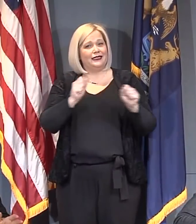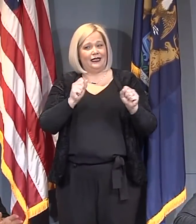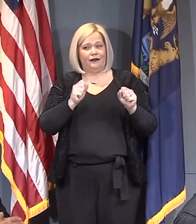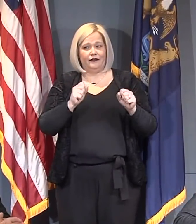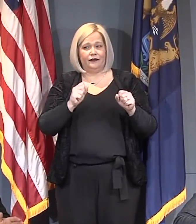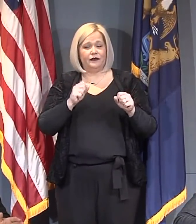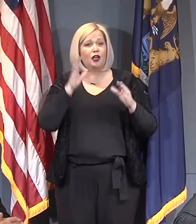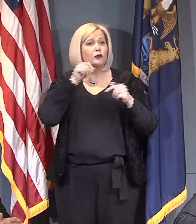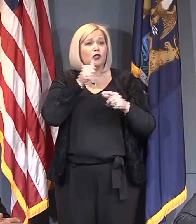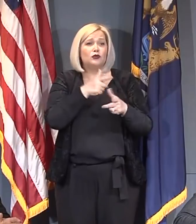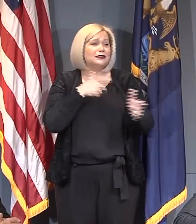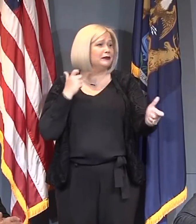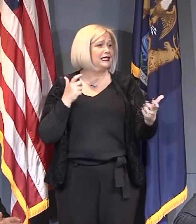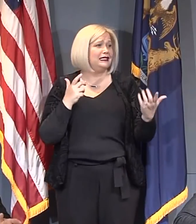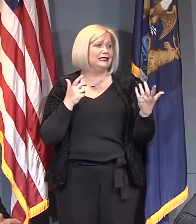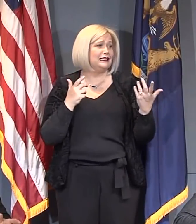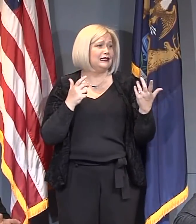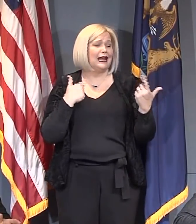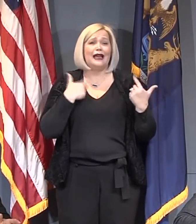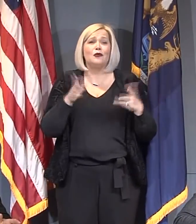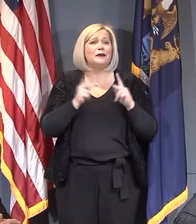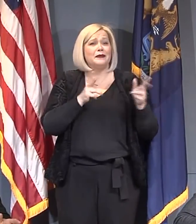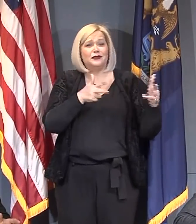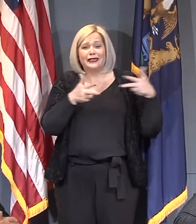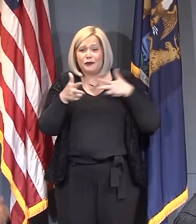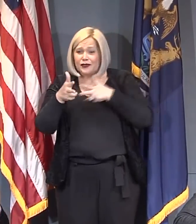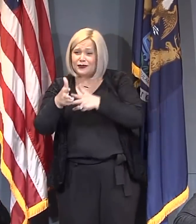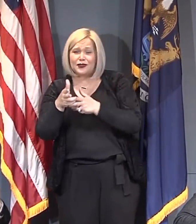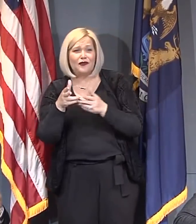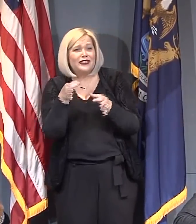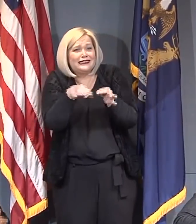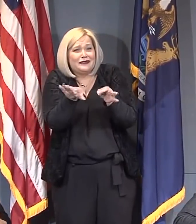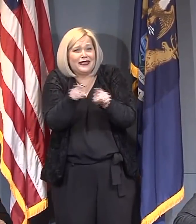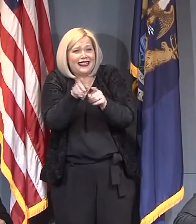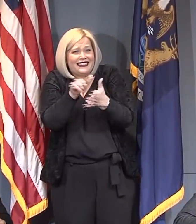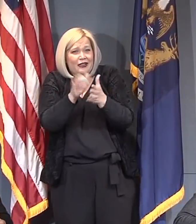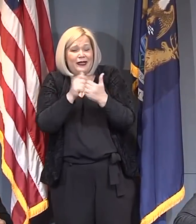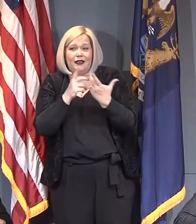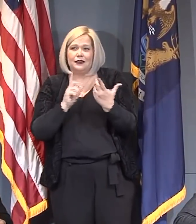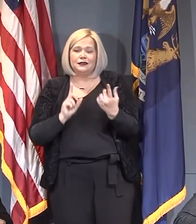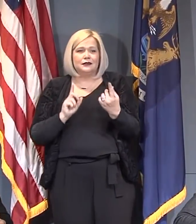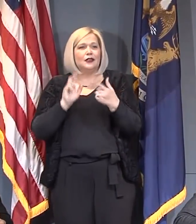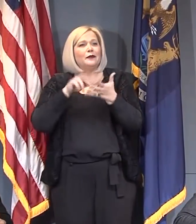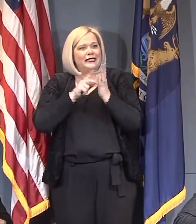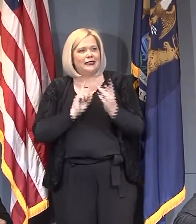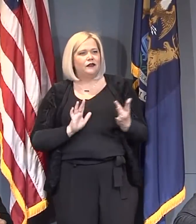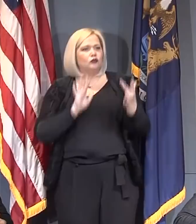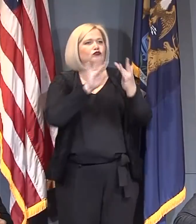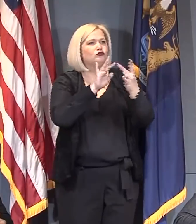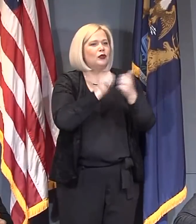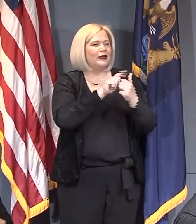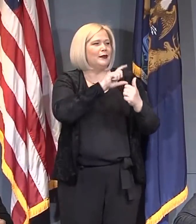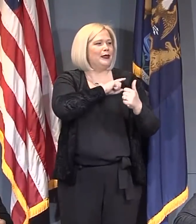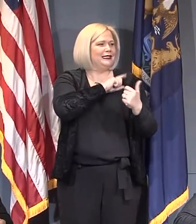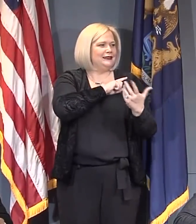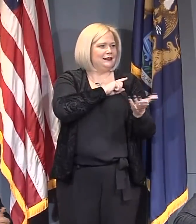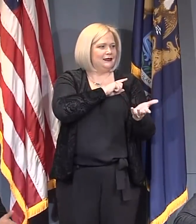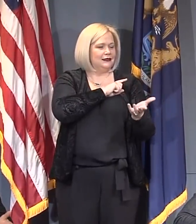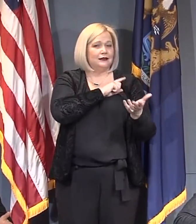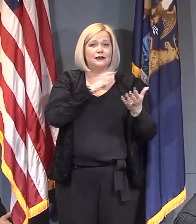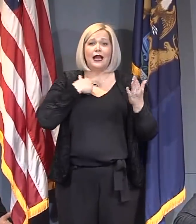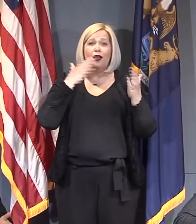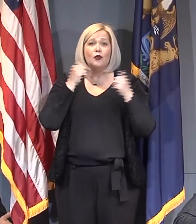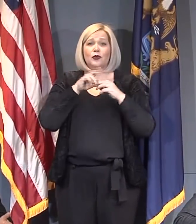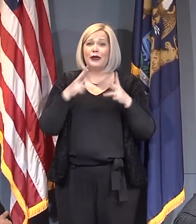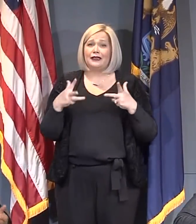speed. I just assume no one ever gets pulled over, because that is another interaction with one of our frontline first responders. I hope that no